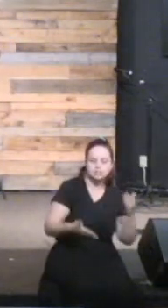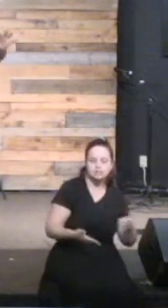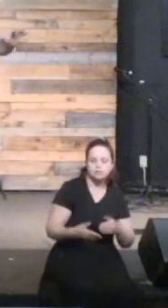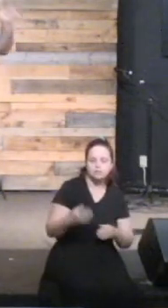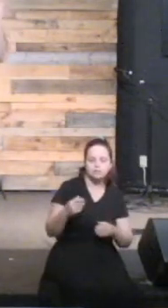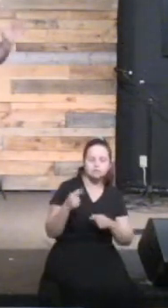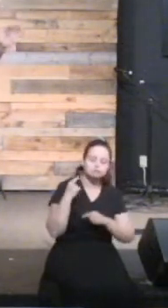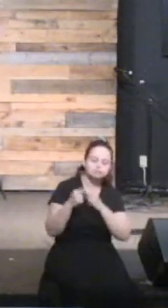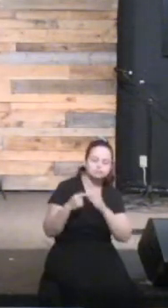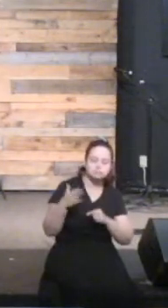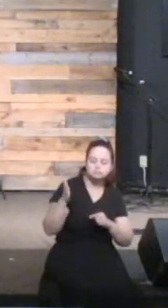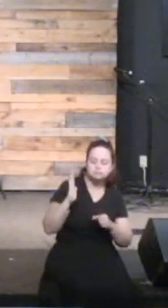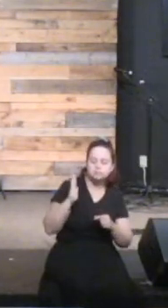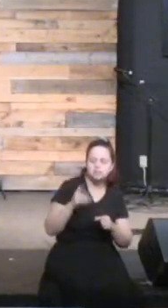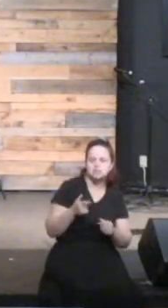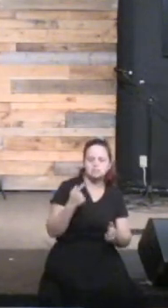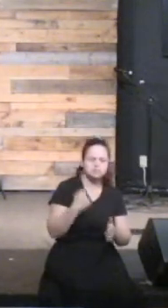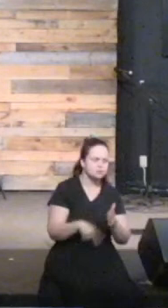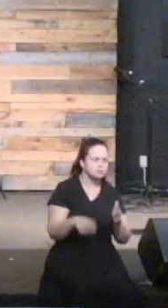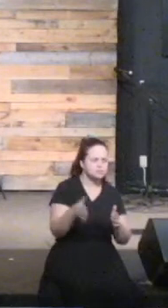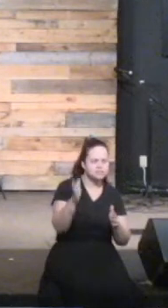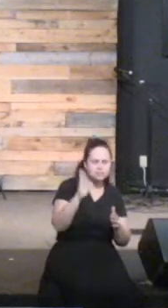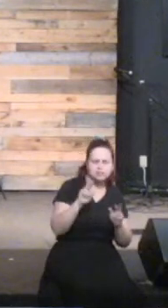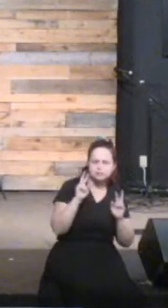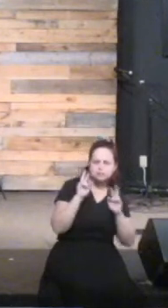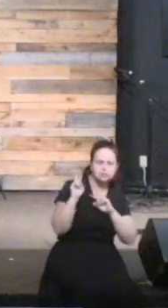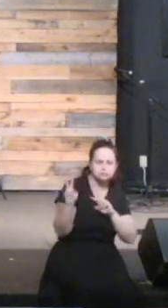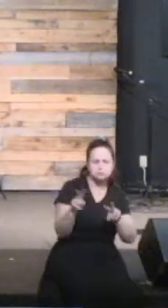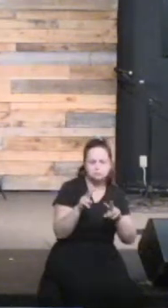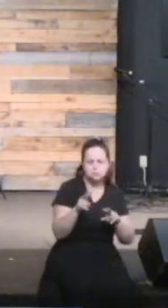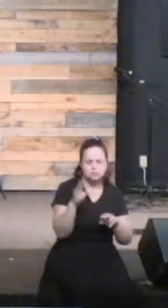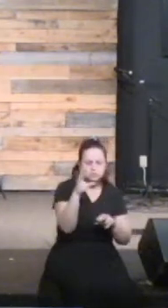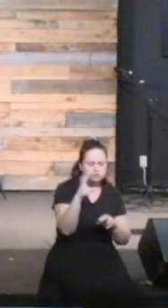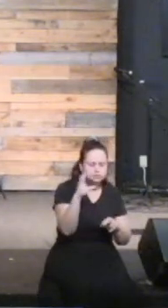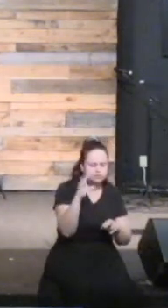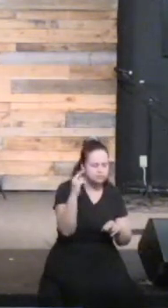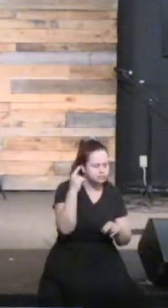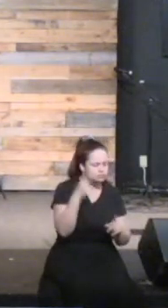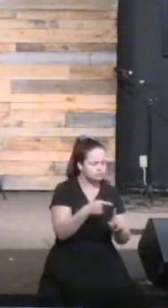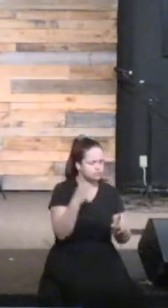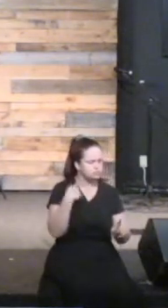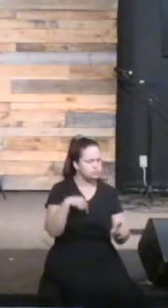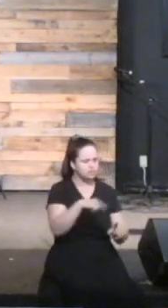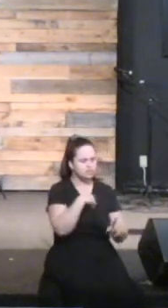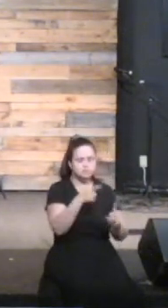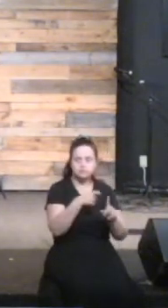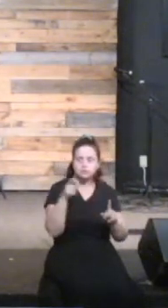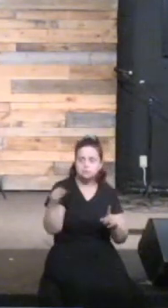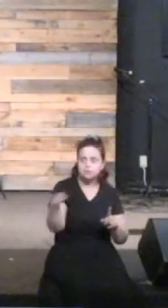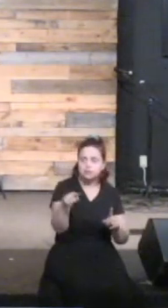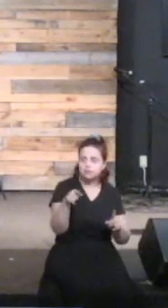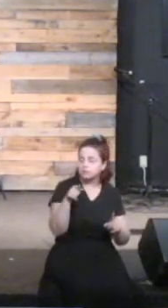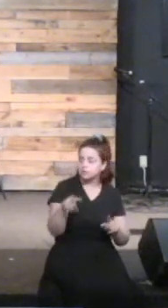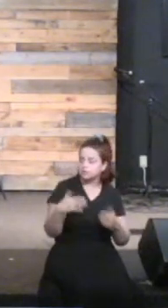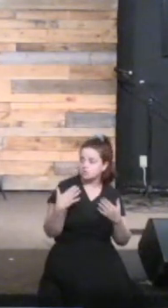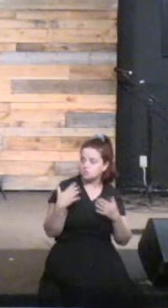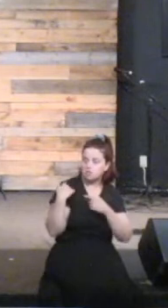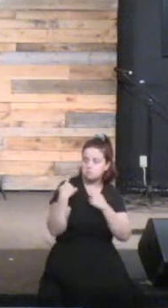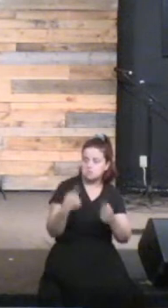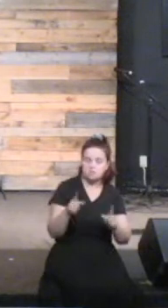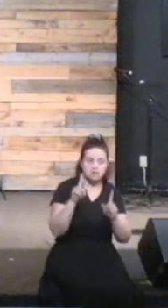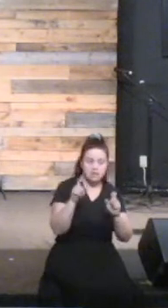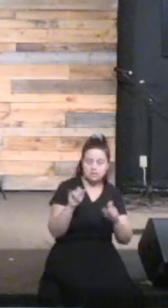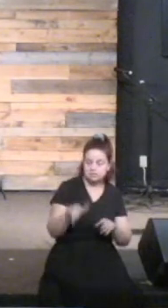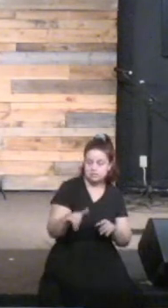of what is it that God is really looking for from us what is it that he desires from you have you ever asked that question God what do you